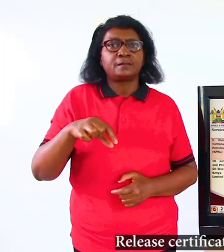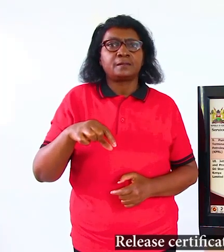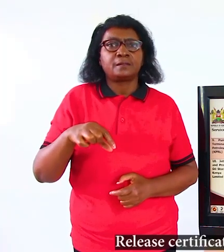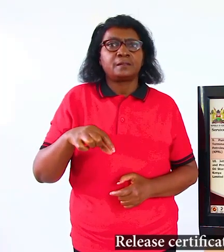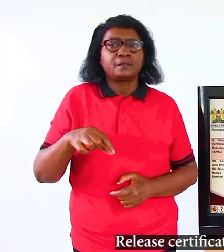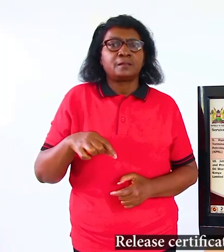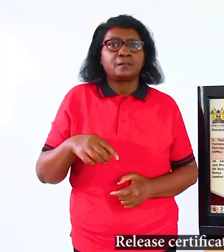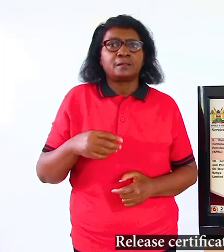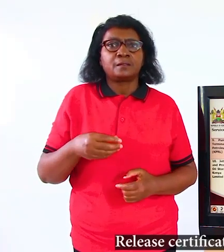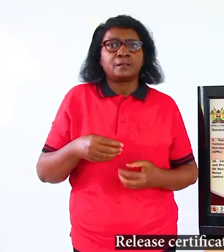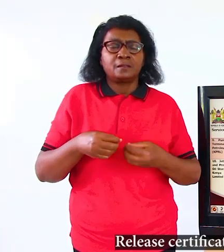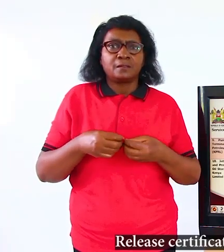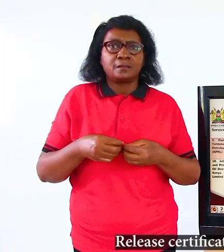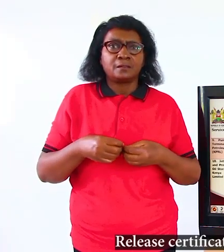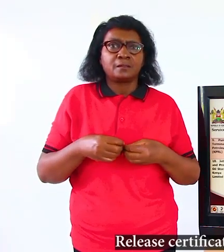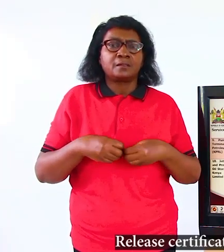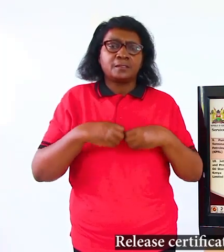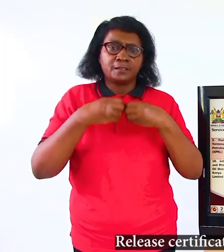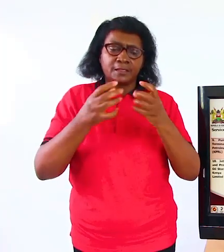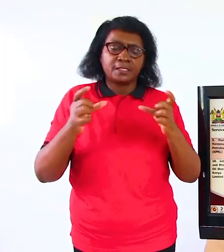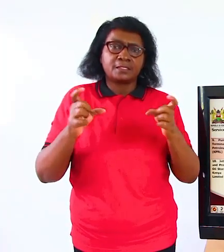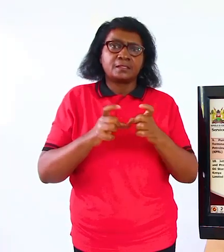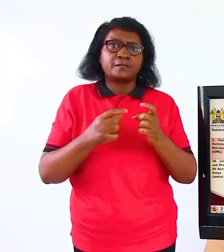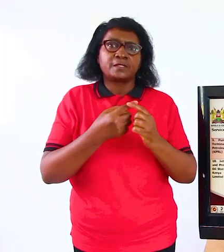Release Certificate from Load Port.